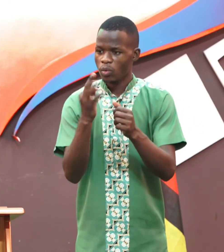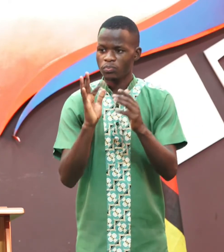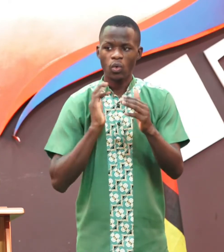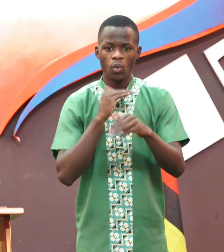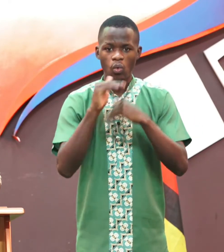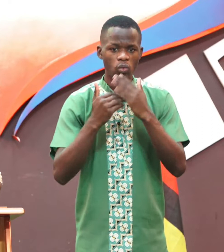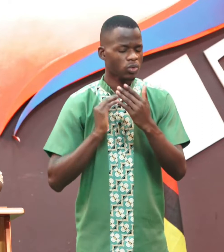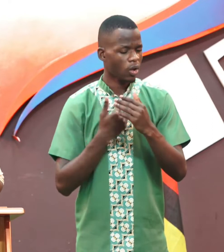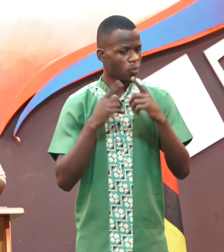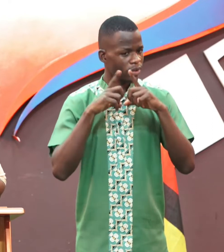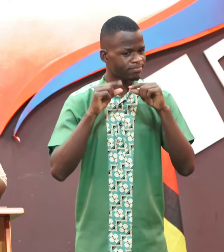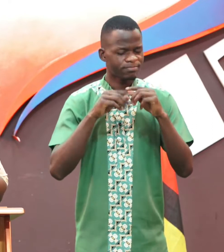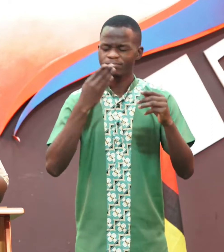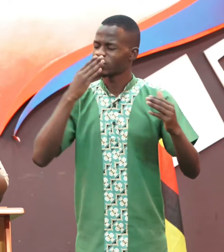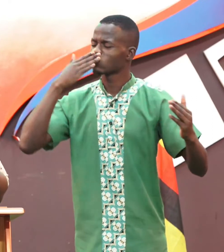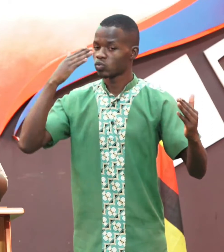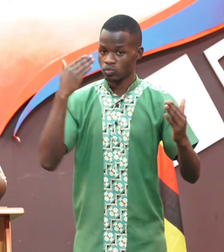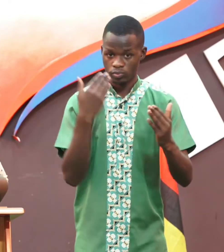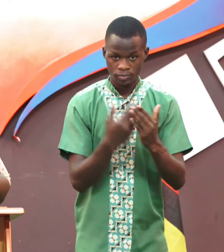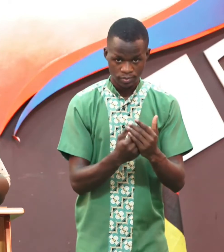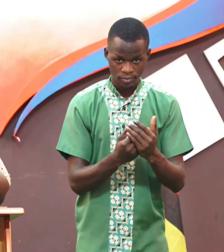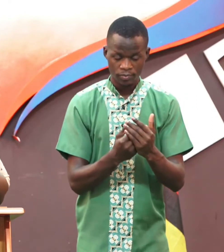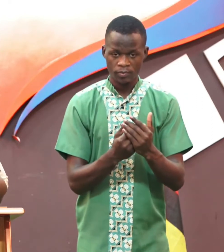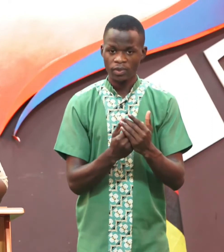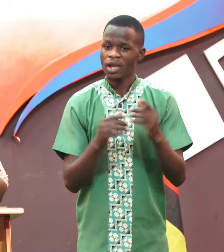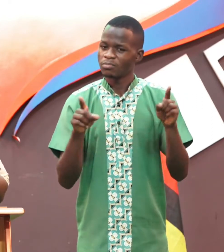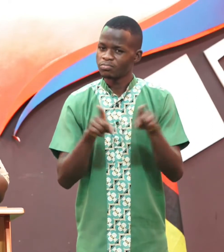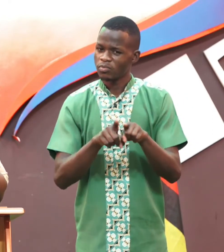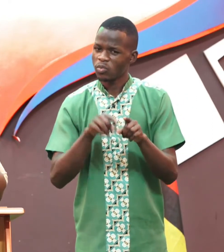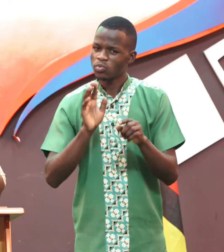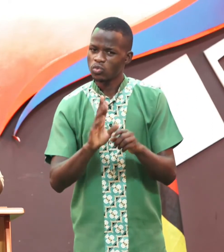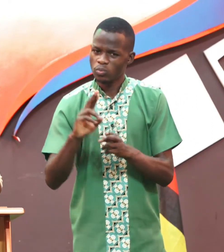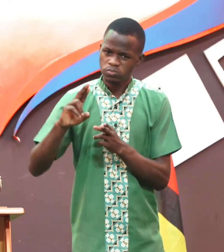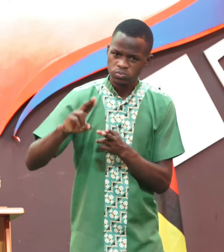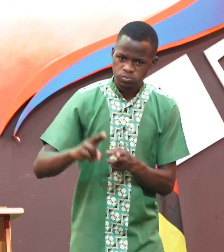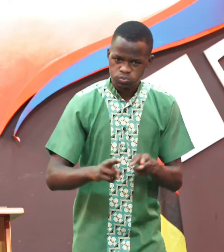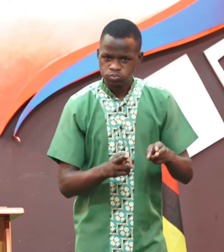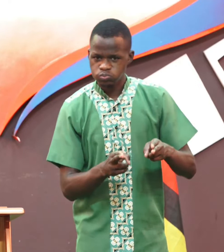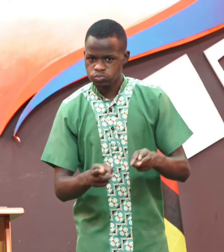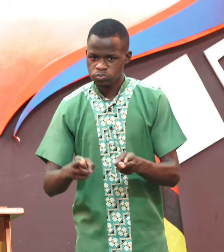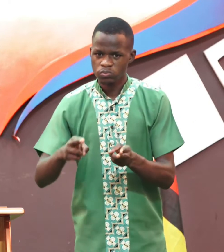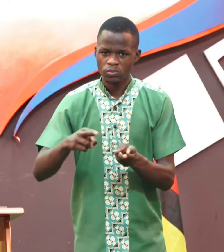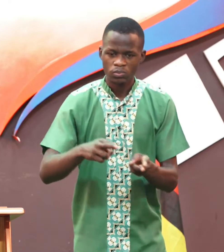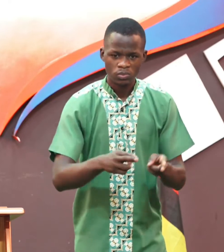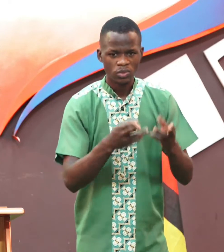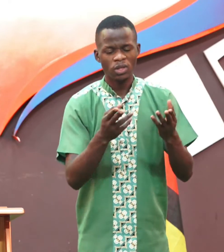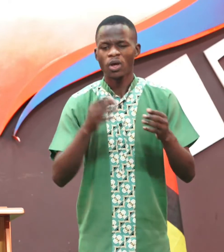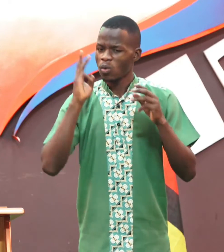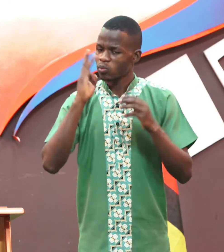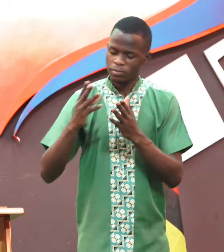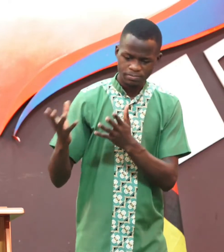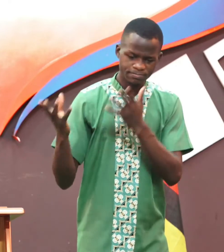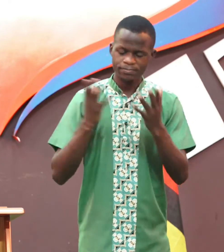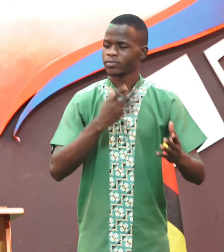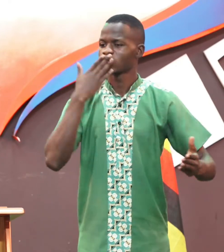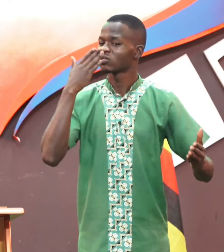nnungi. That the source of our words should be good and pure. Ogufulumya gubeerenga gufulumya bulungi. That your spring should be bringing